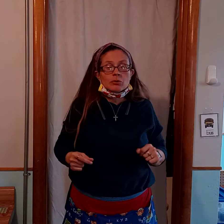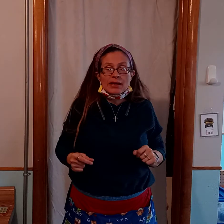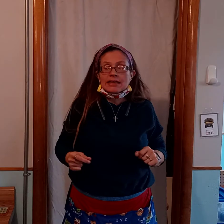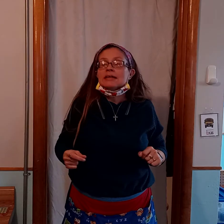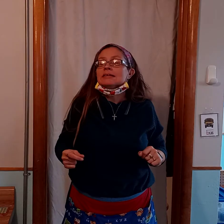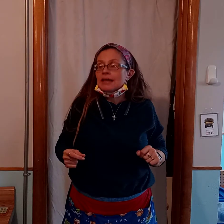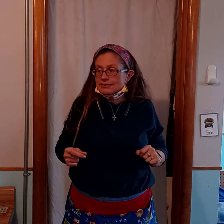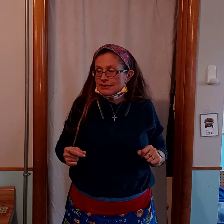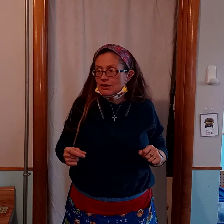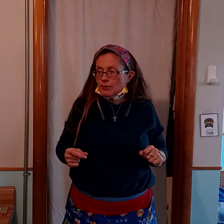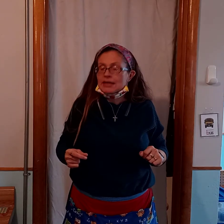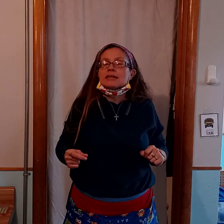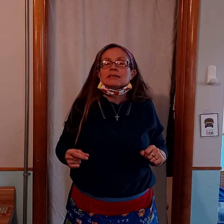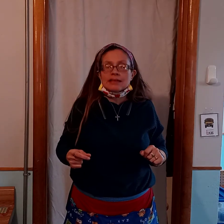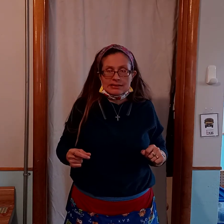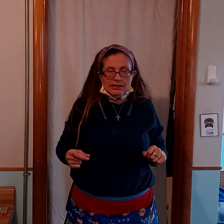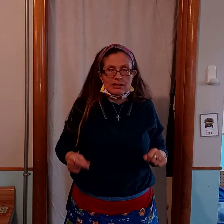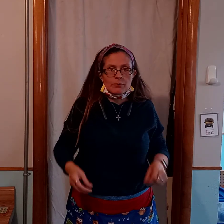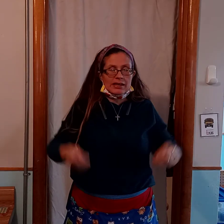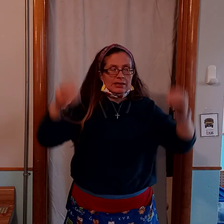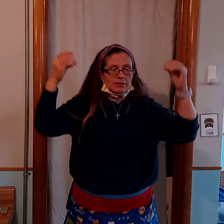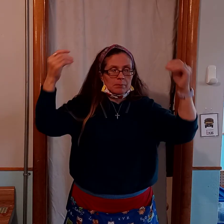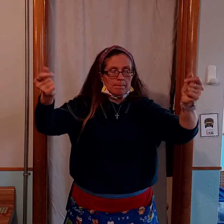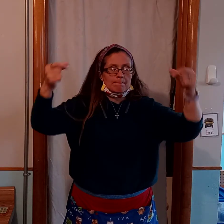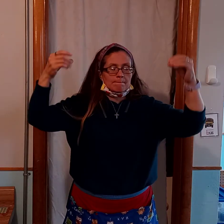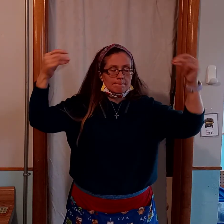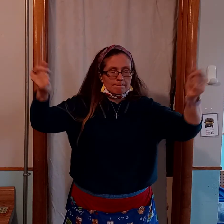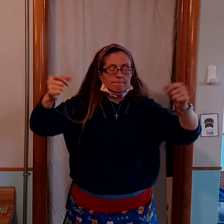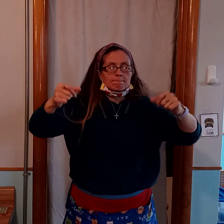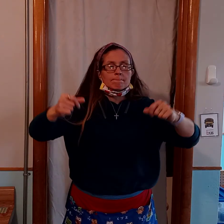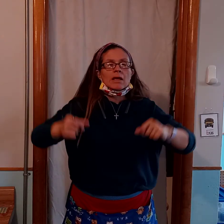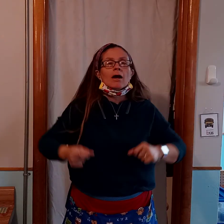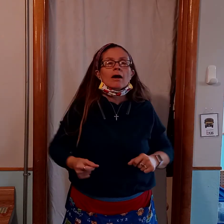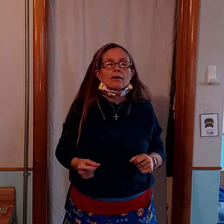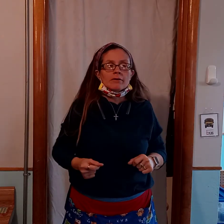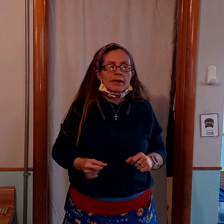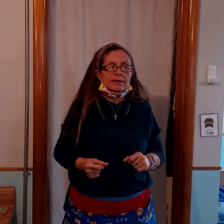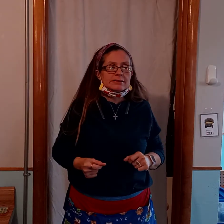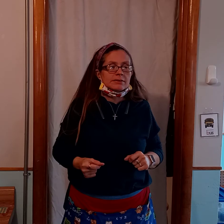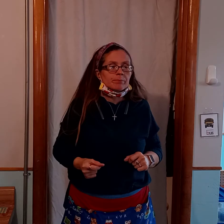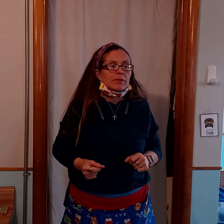week. Days of the week. Days of the week. All right. So.